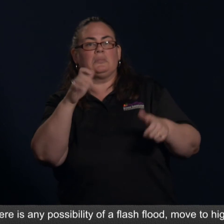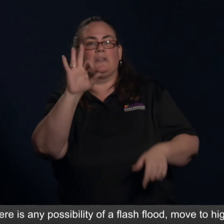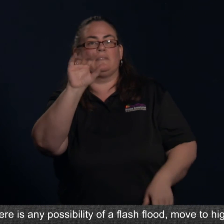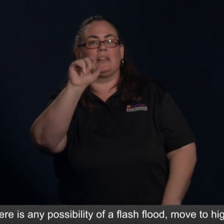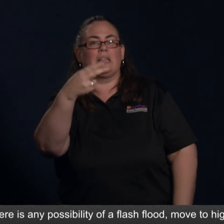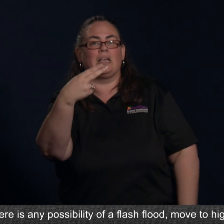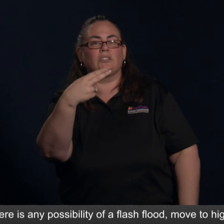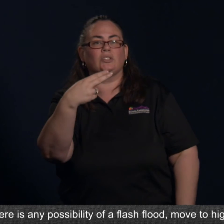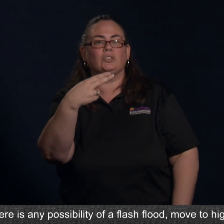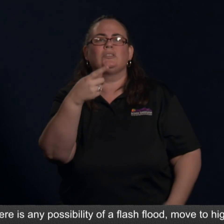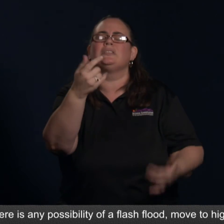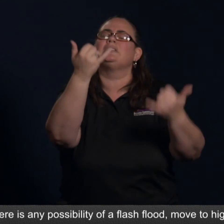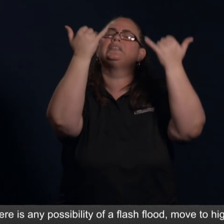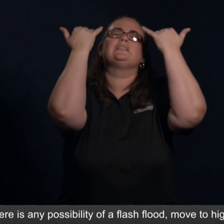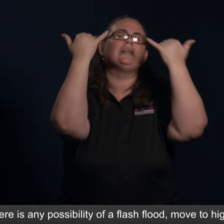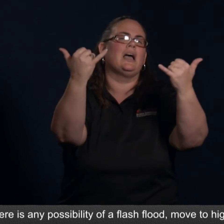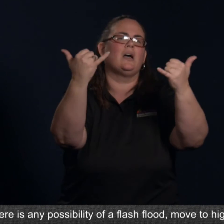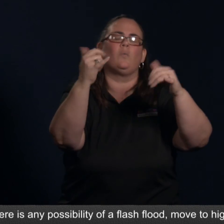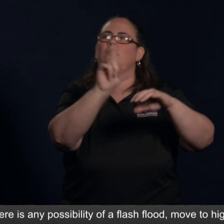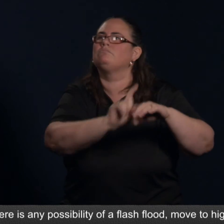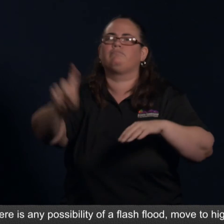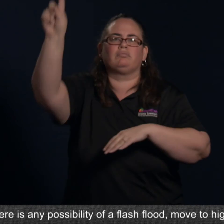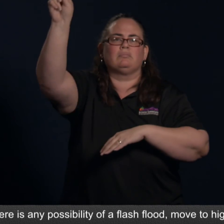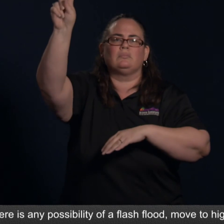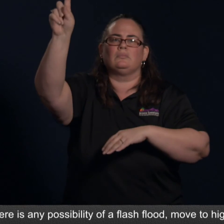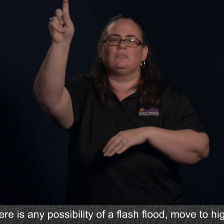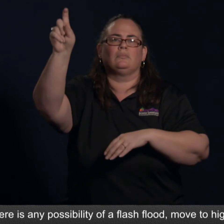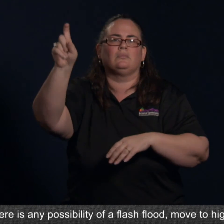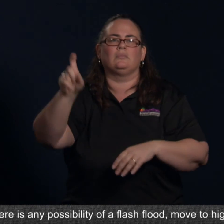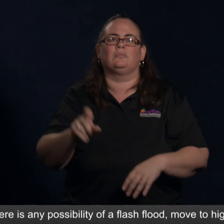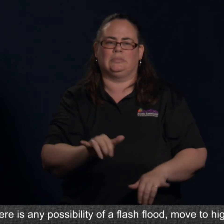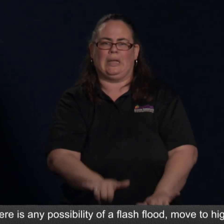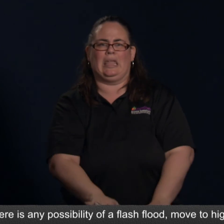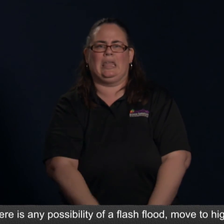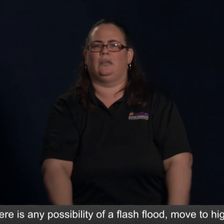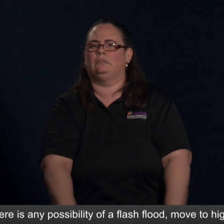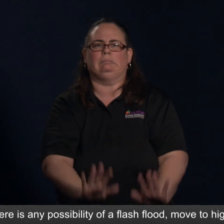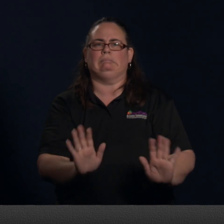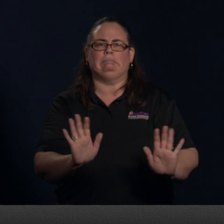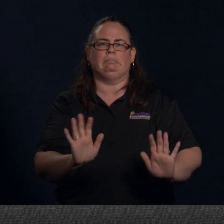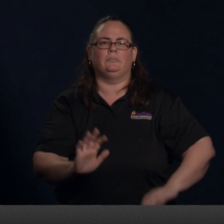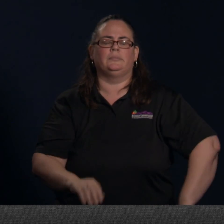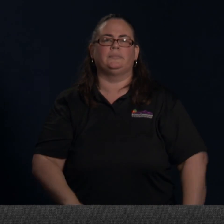If there is any possibility of a flash flood, move to higher ground right away.